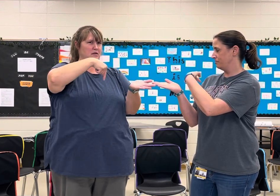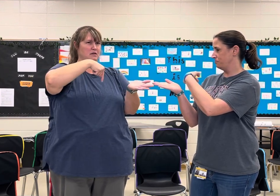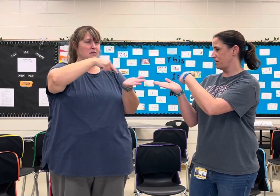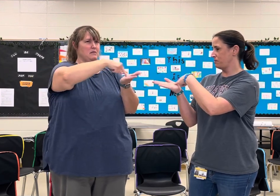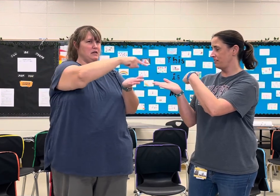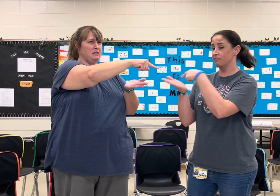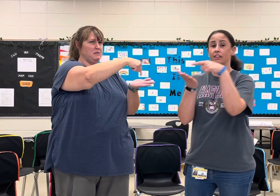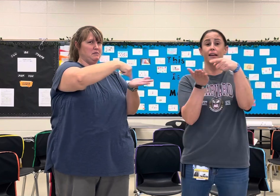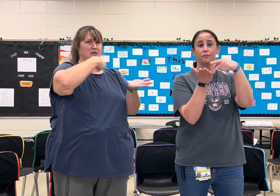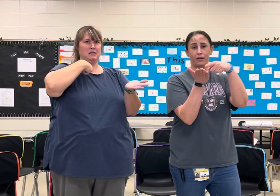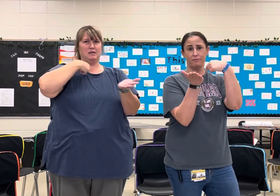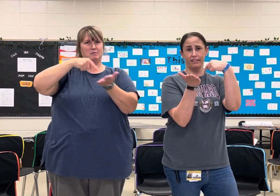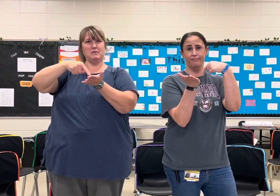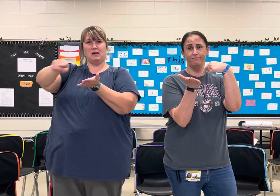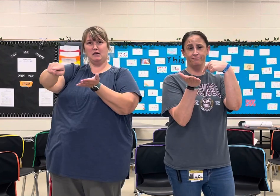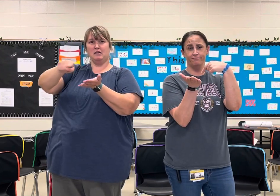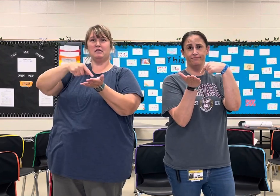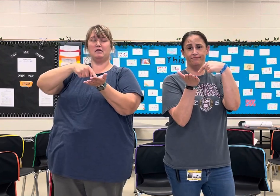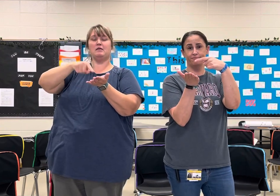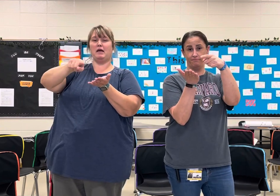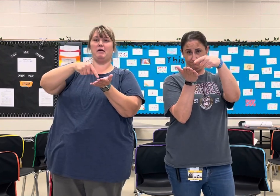Pay me. Pay me.